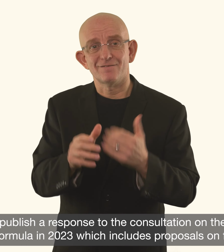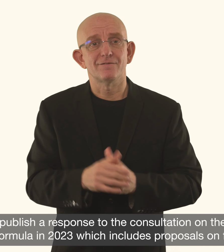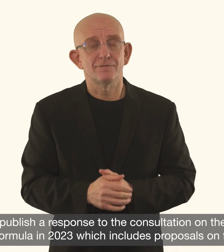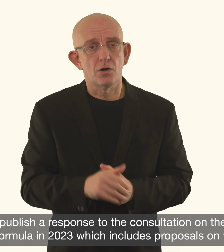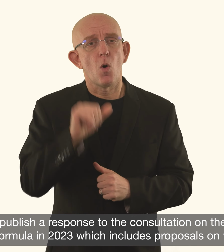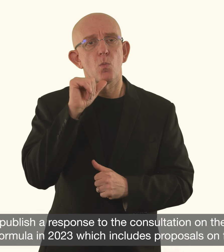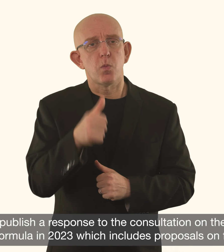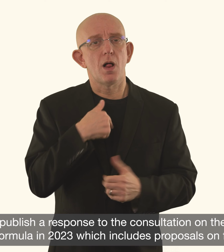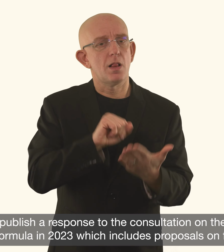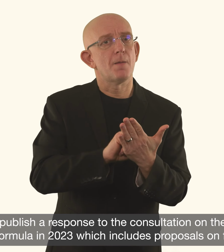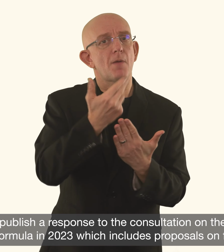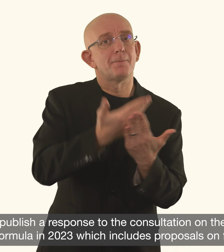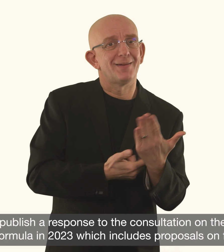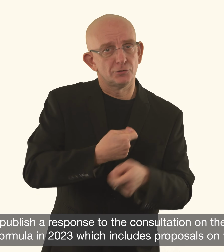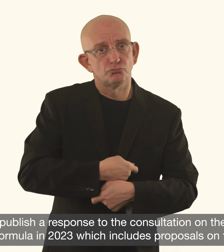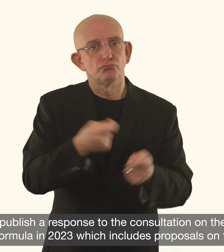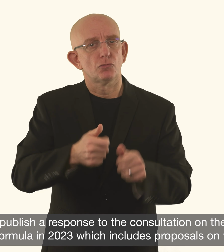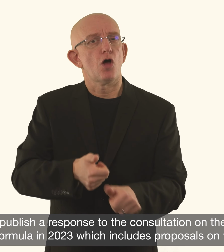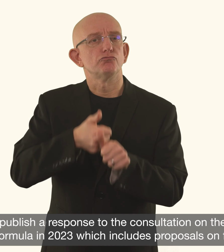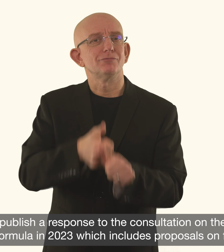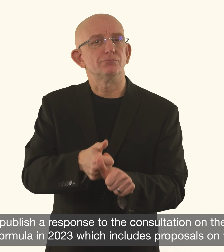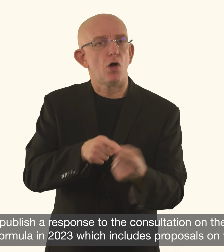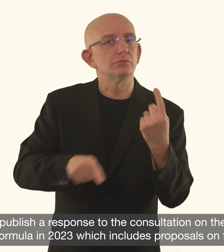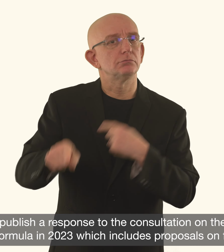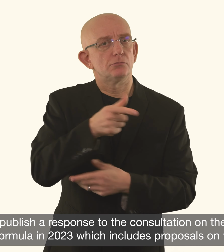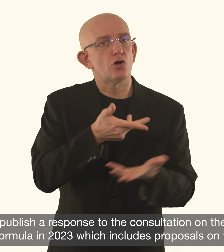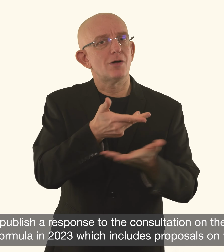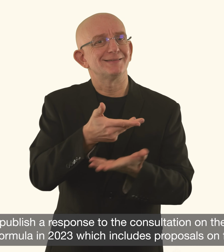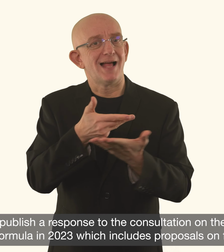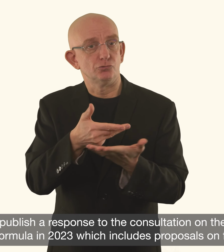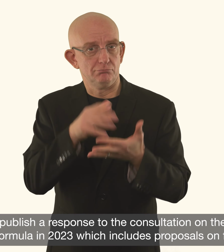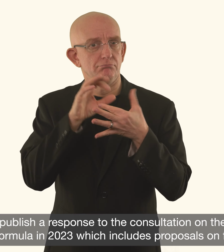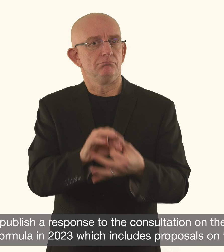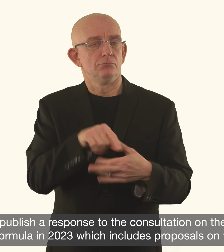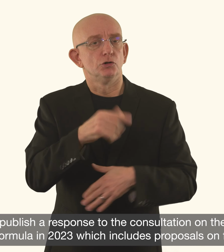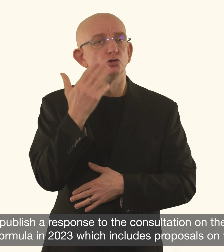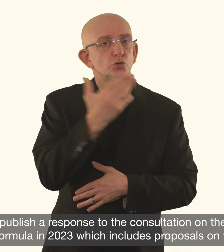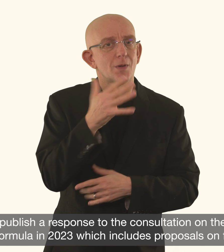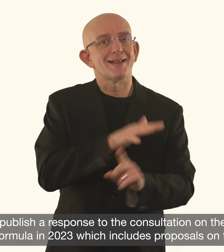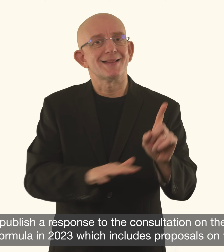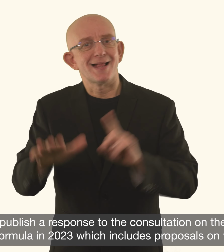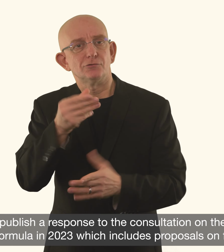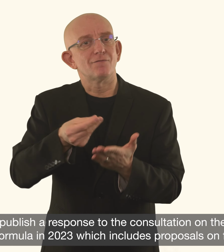5. We will publish a response to the consultation on the School's National Funding Formula in 2023,